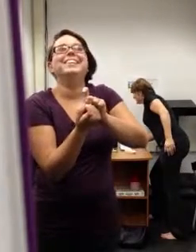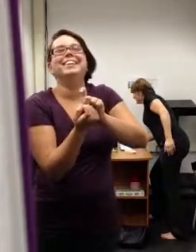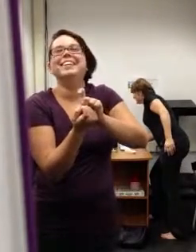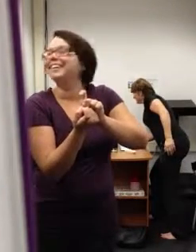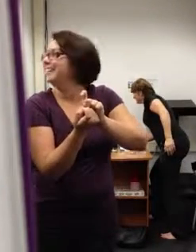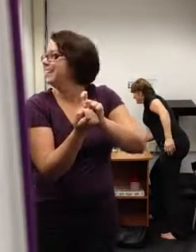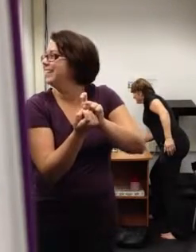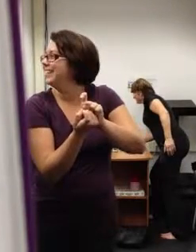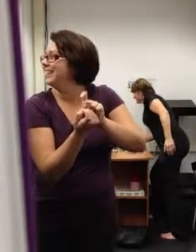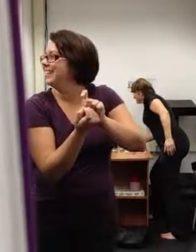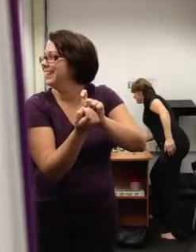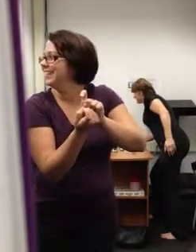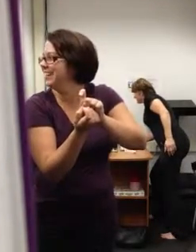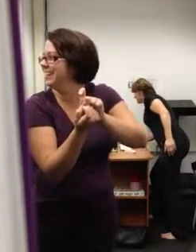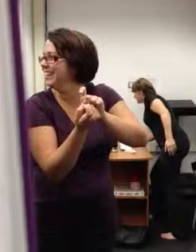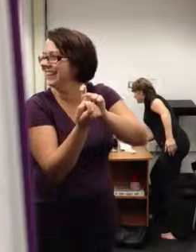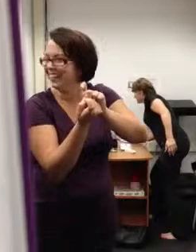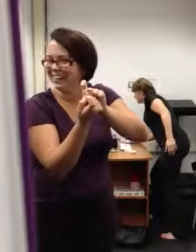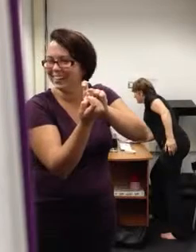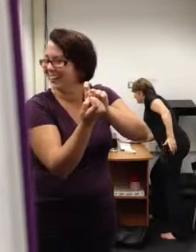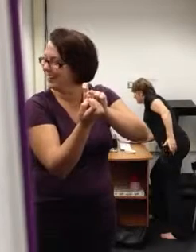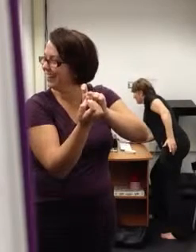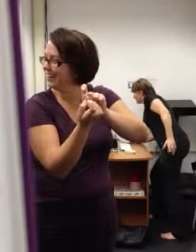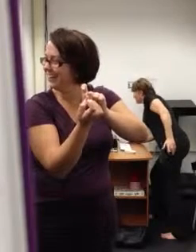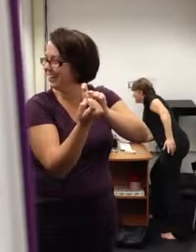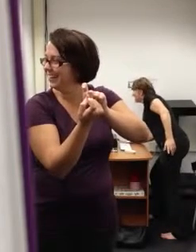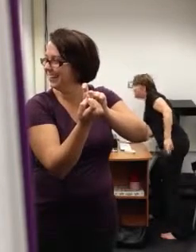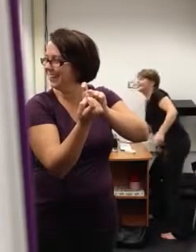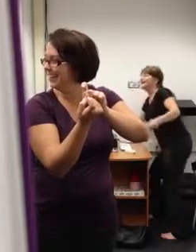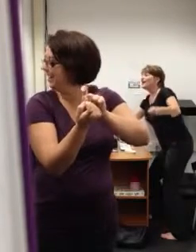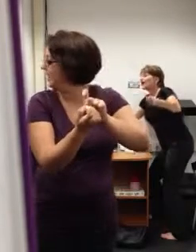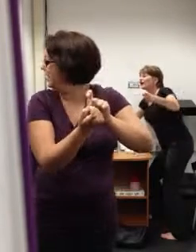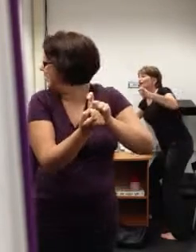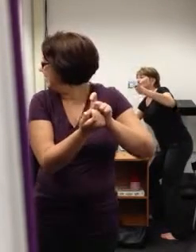Everyone's like in the middle of change right now. We're all like over here.